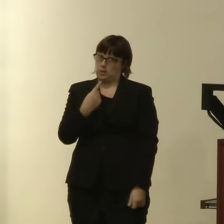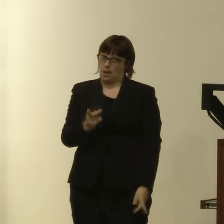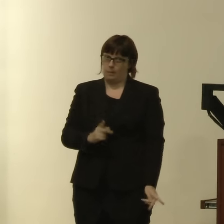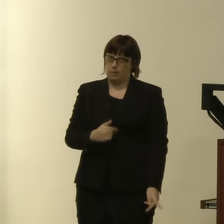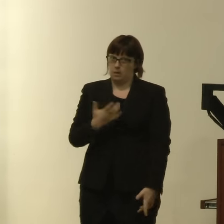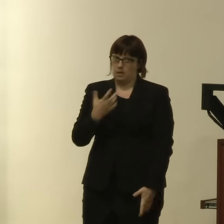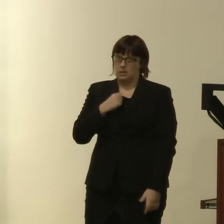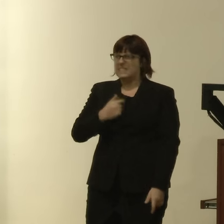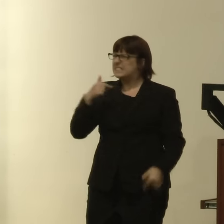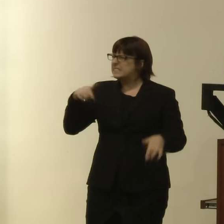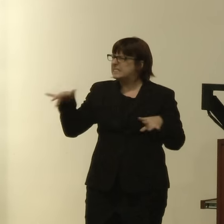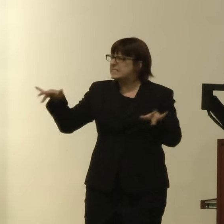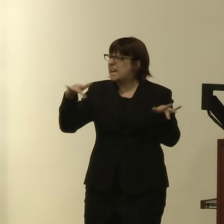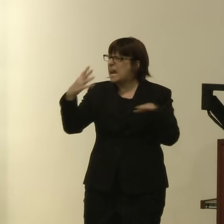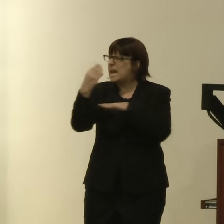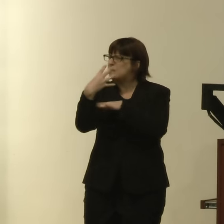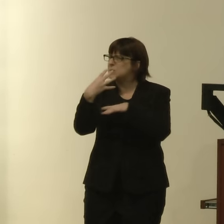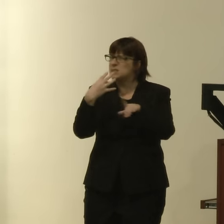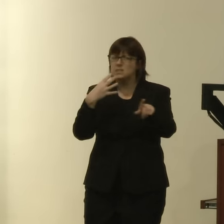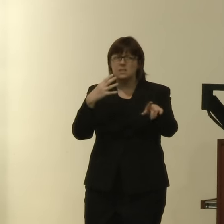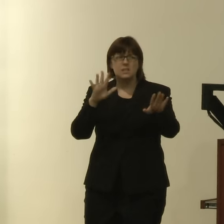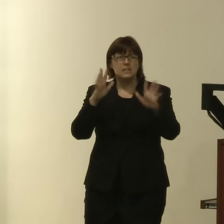Is this like taped and transmitted?